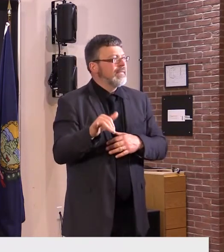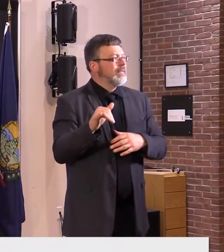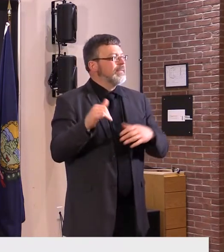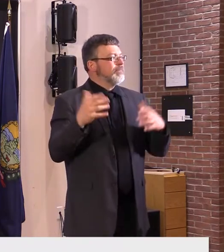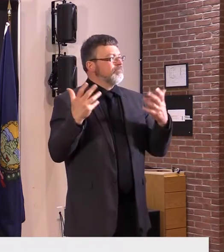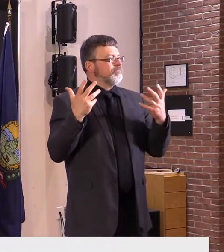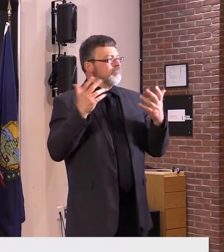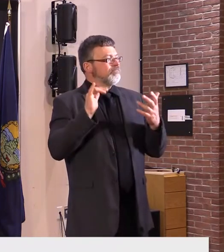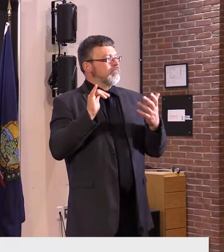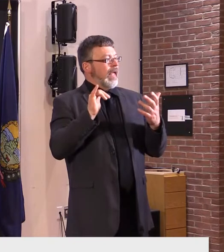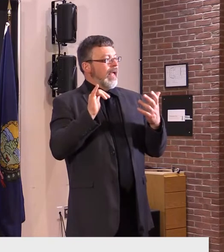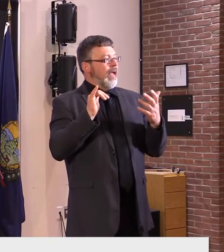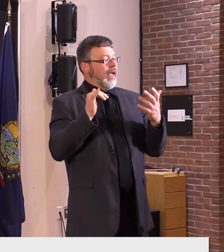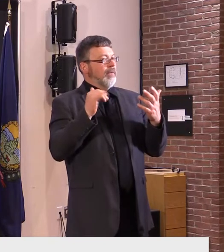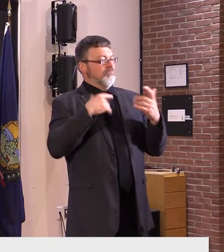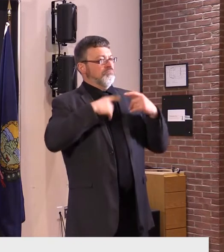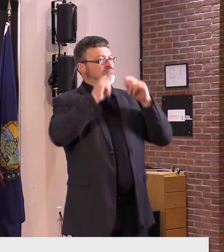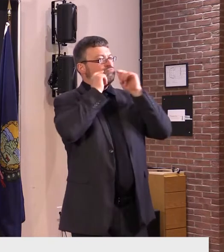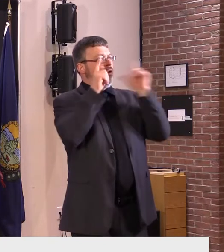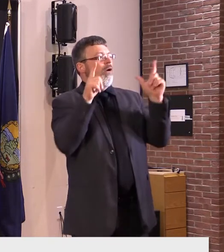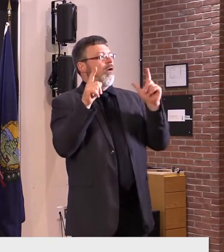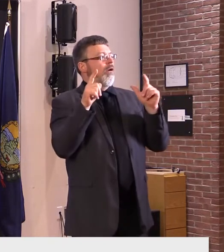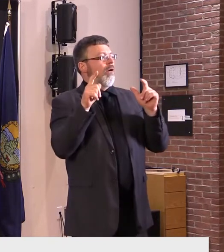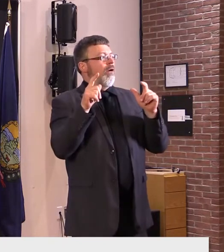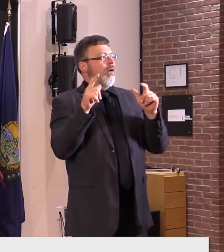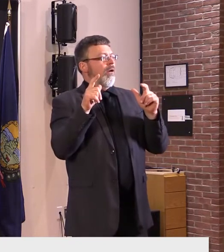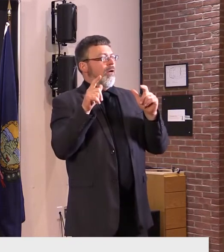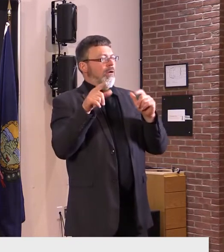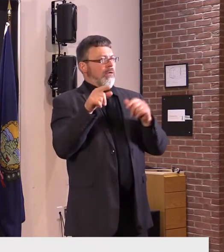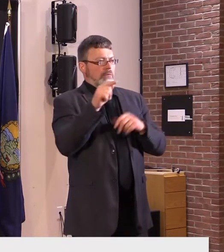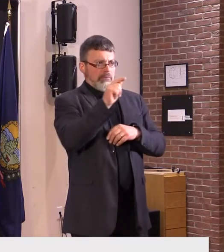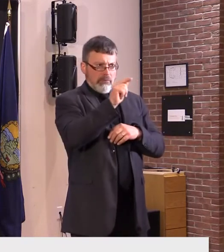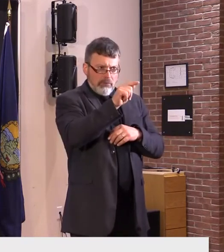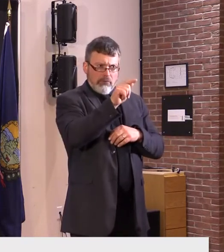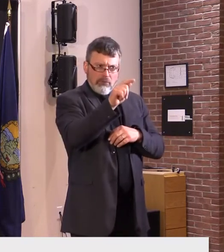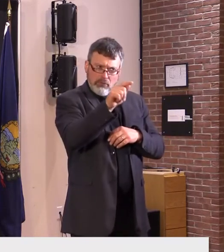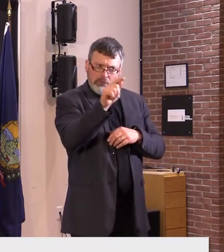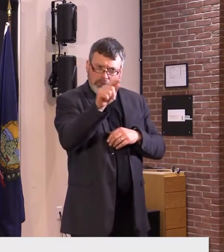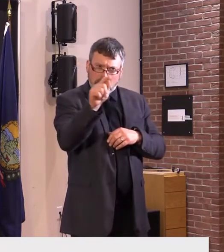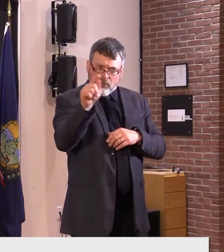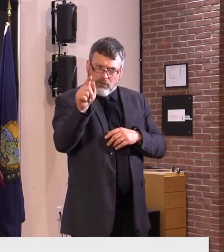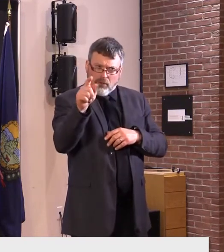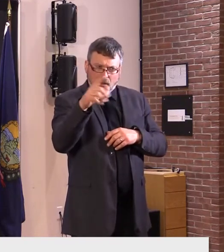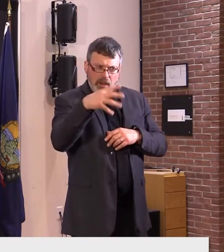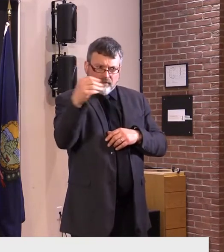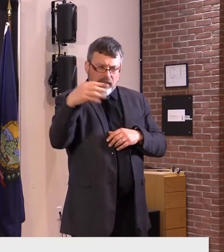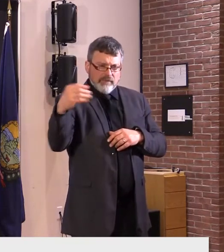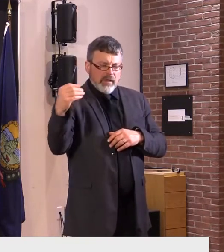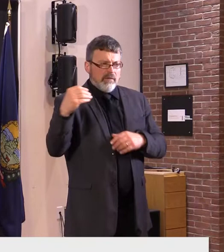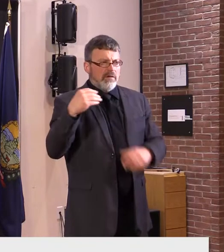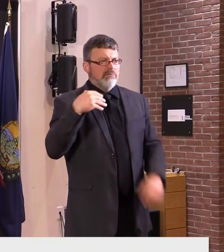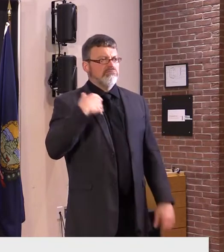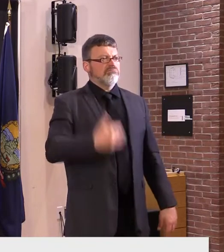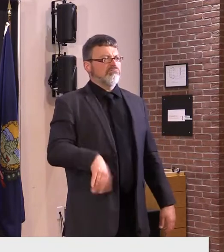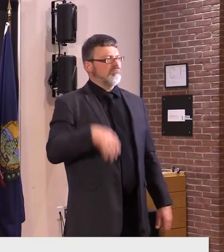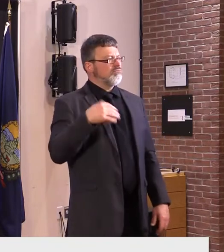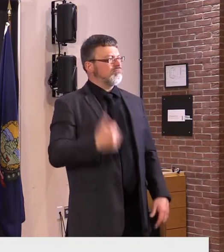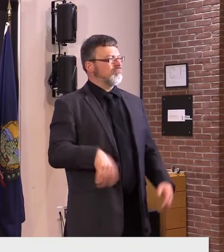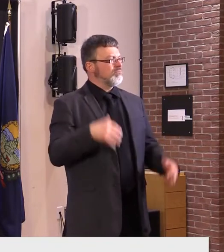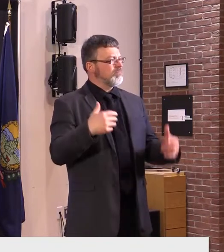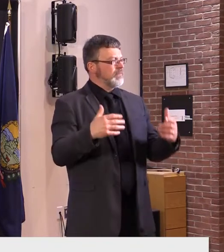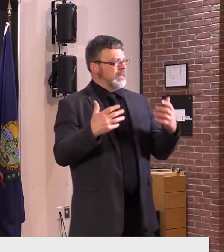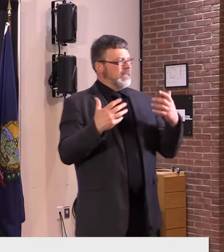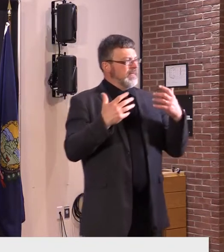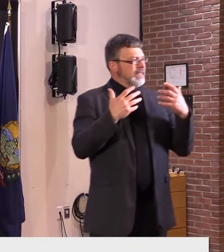surprised at the amount of turnover. I was not expecting to see at last count, 11 out of the Senate.